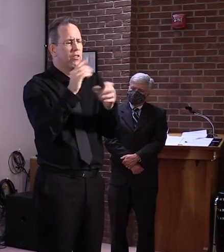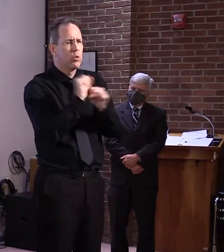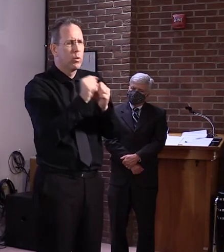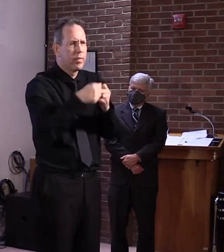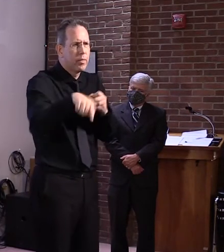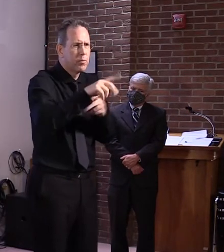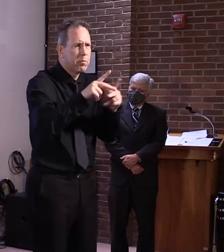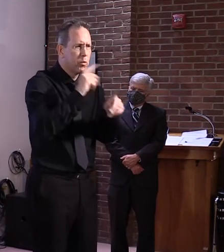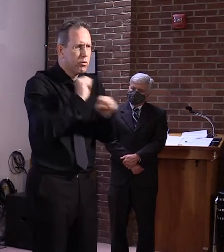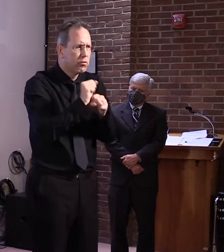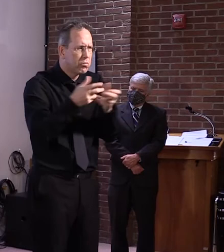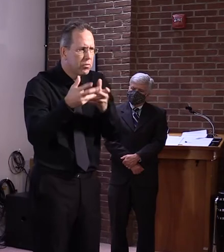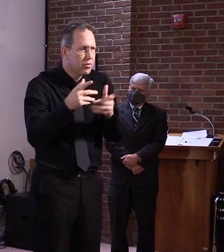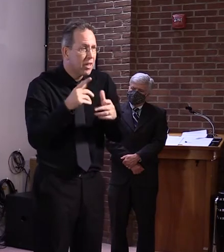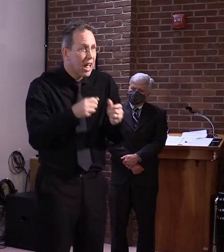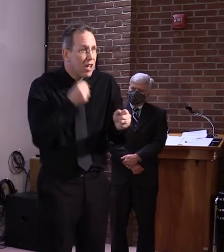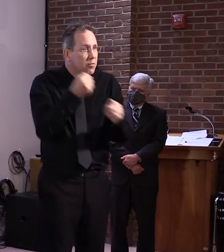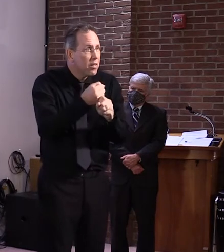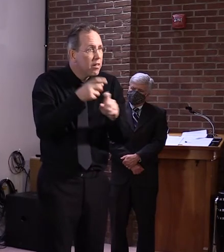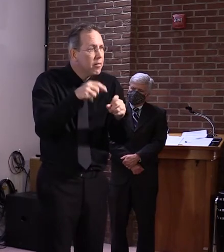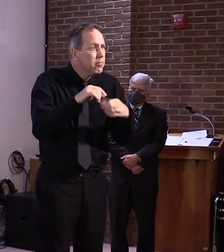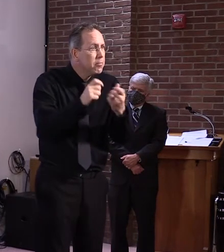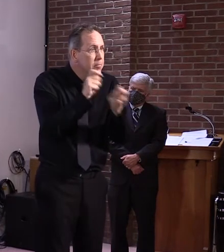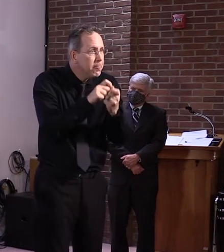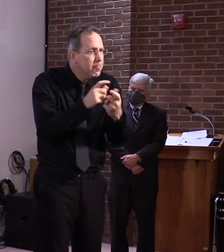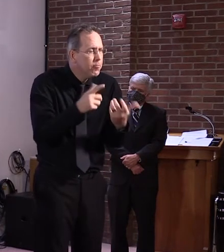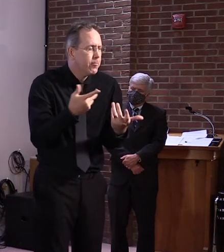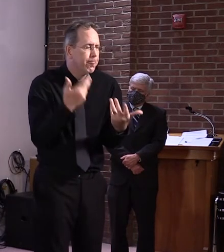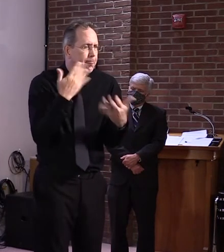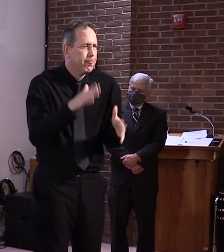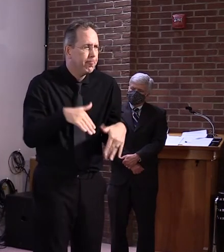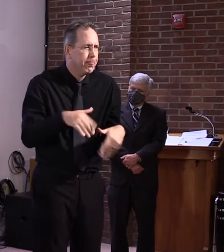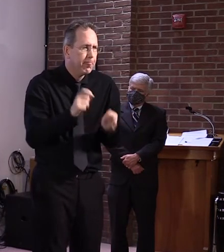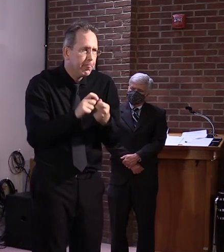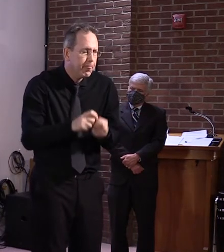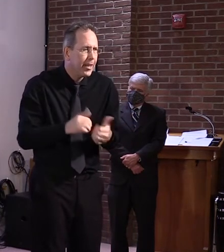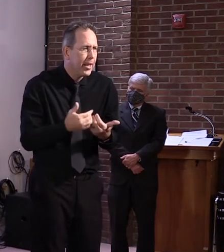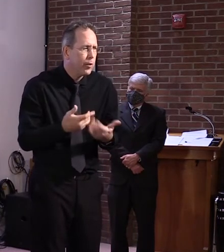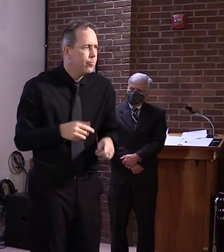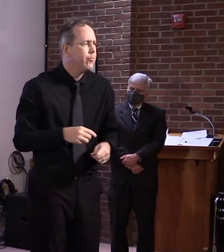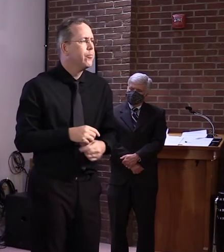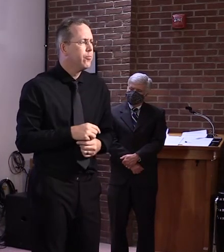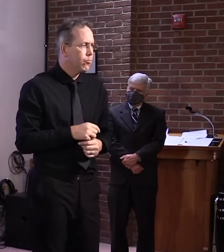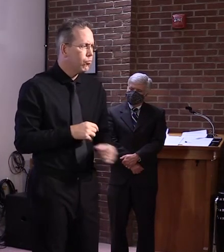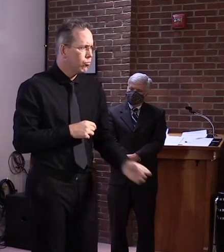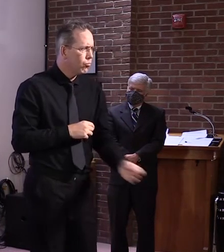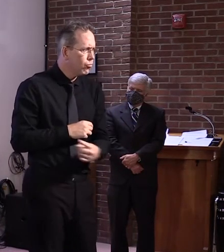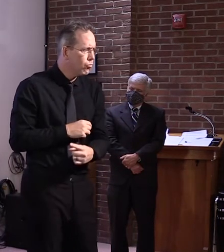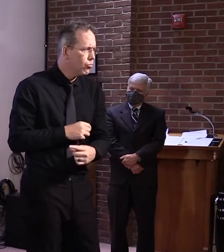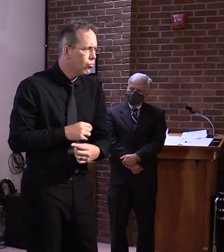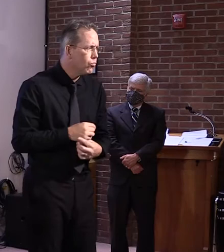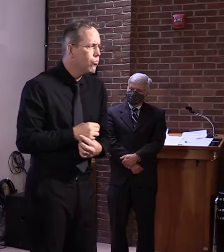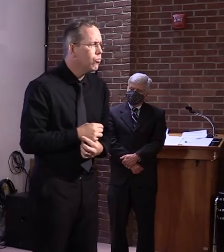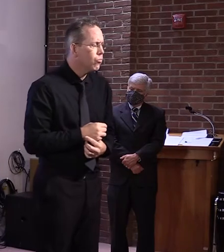yet. Commissioner Harrington, do you have a general sense of how many people the USCIS employs in Vermont?